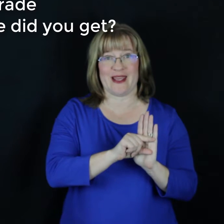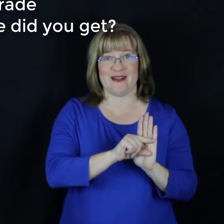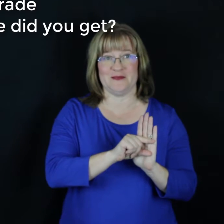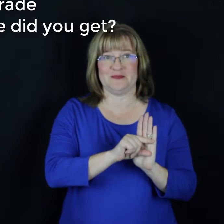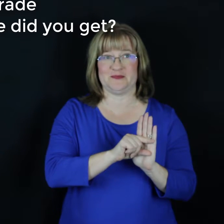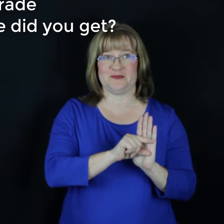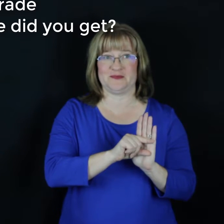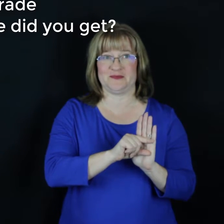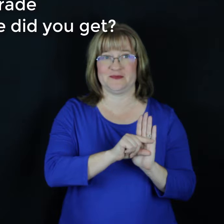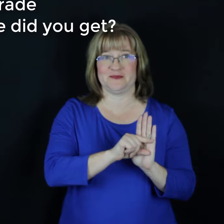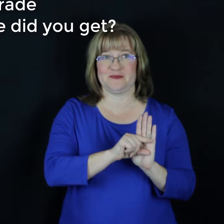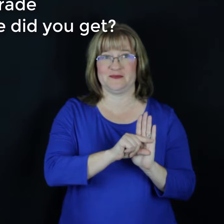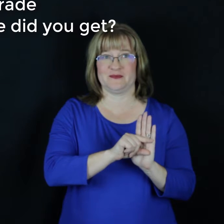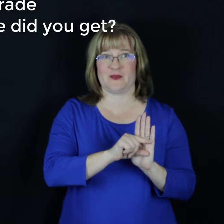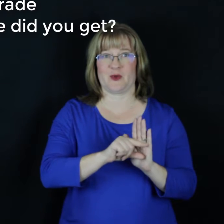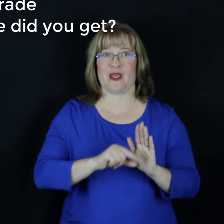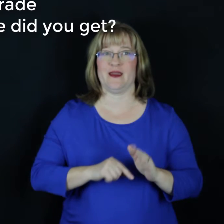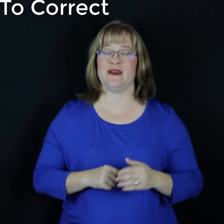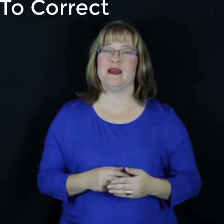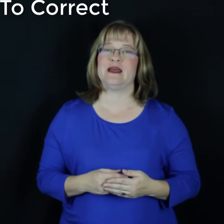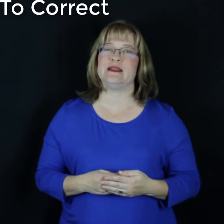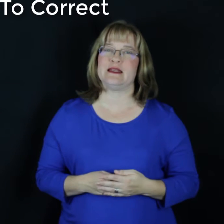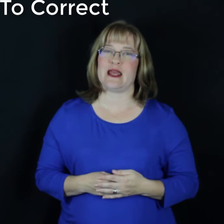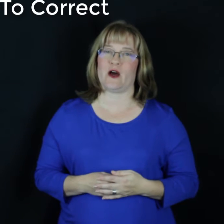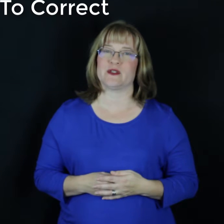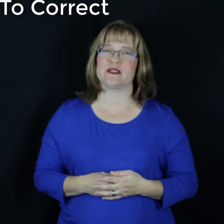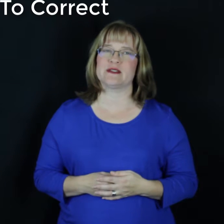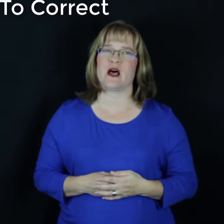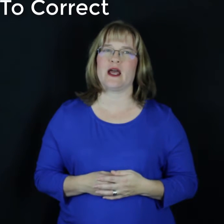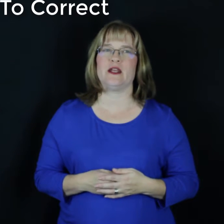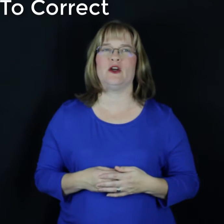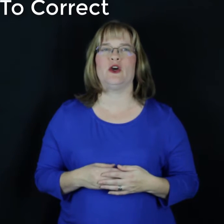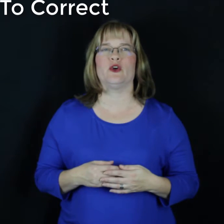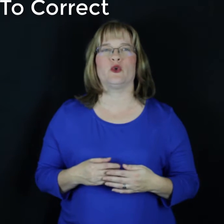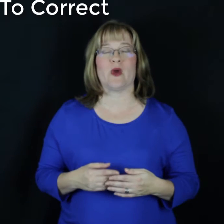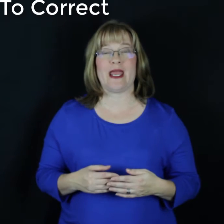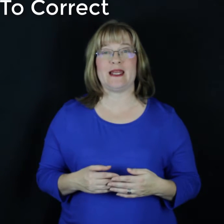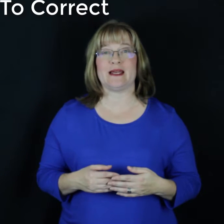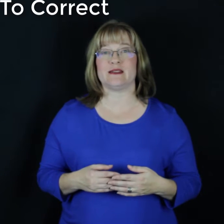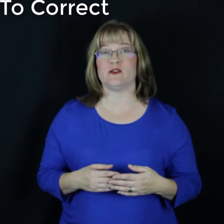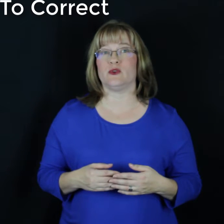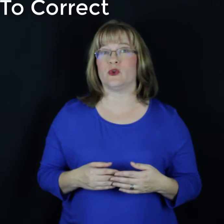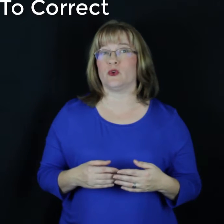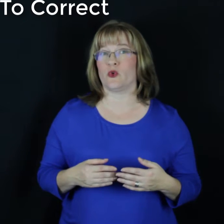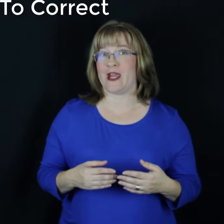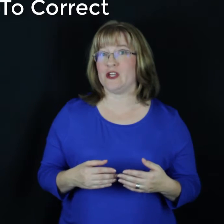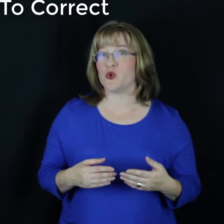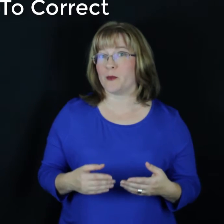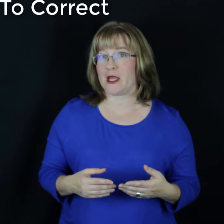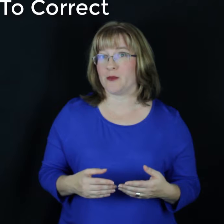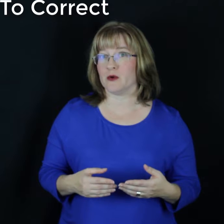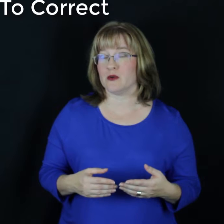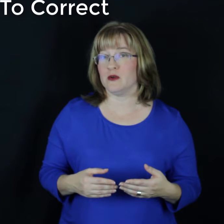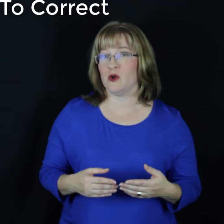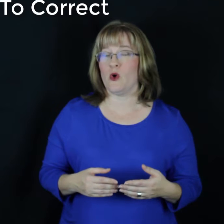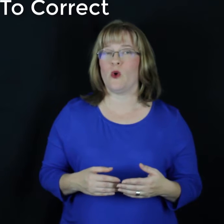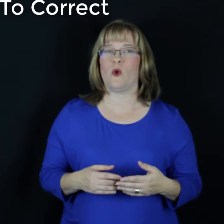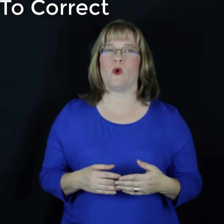Grade. Okay? Now, to sign grade as in to grade your paper or